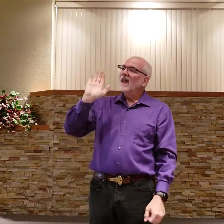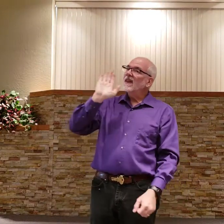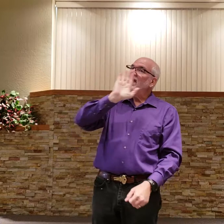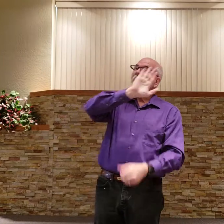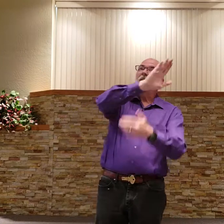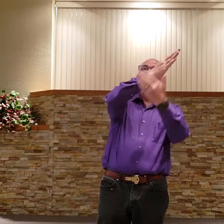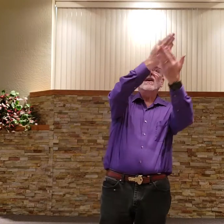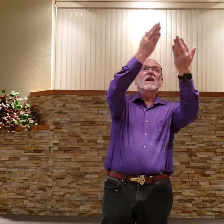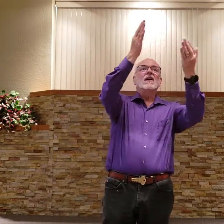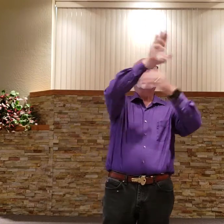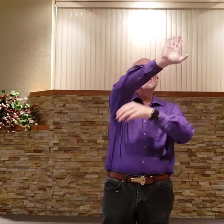their